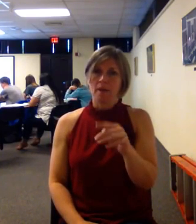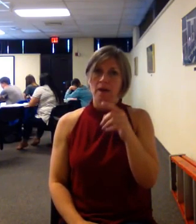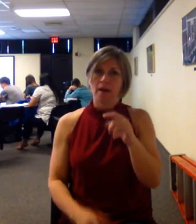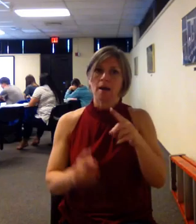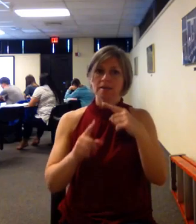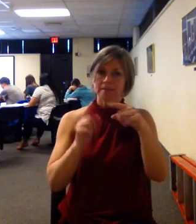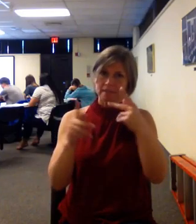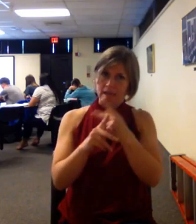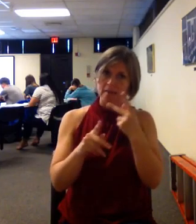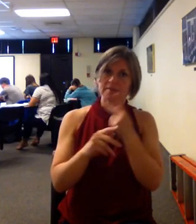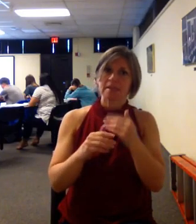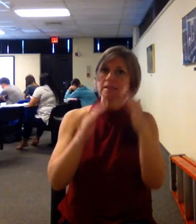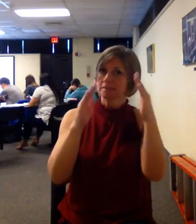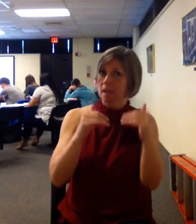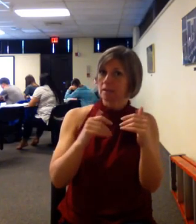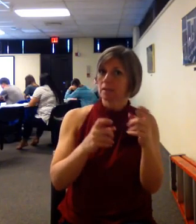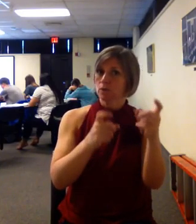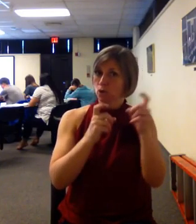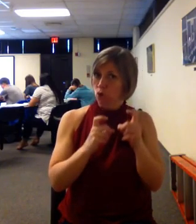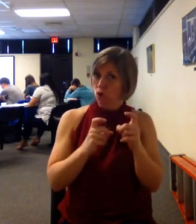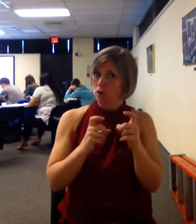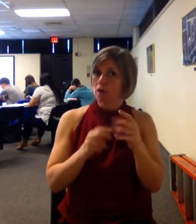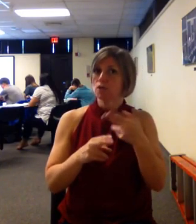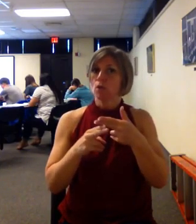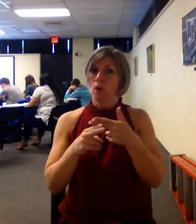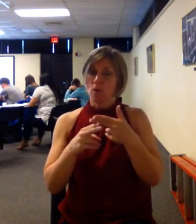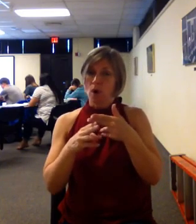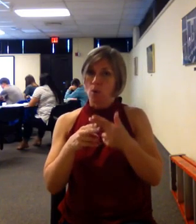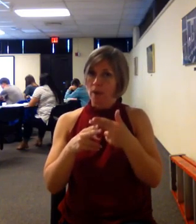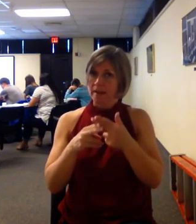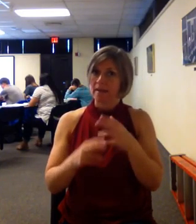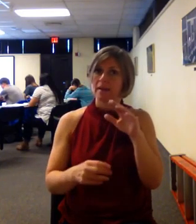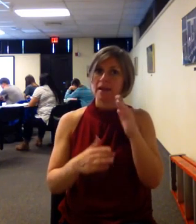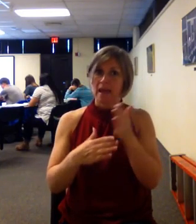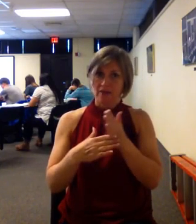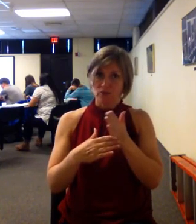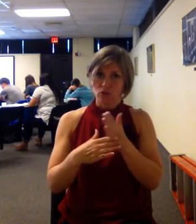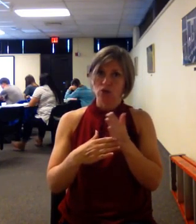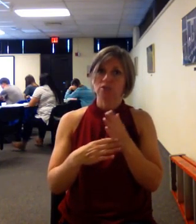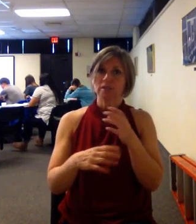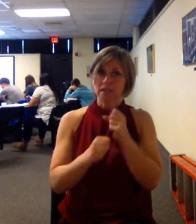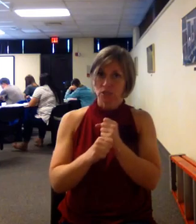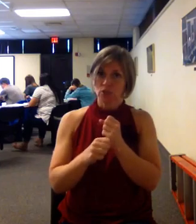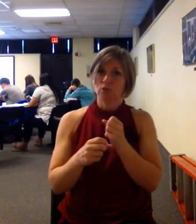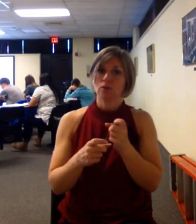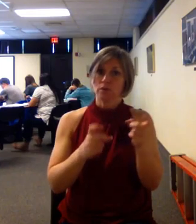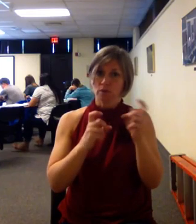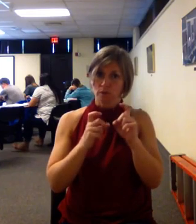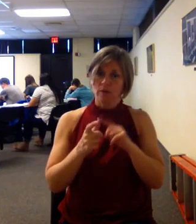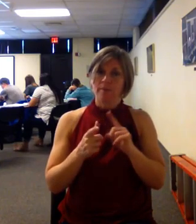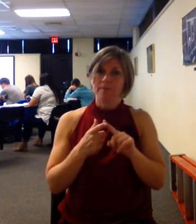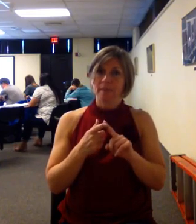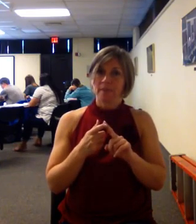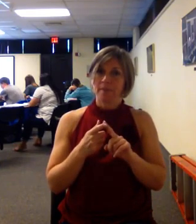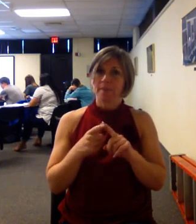return. So you're getting a weighted average first of your returns to get your expected return. And then they're just having you calculate the